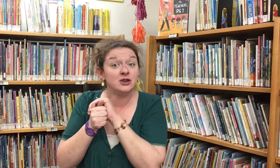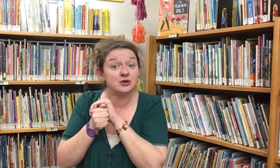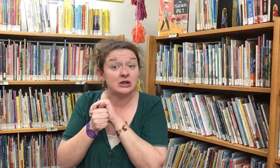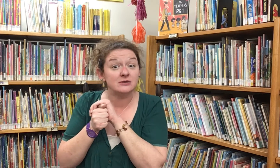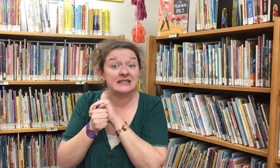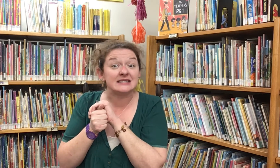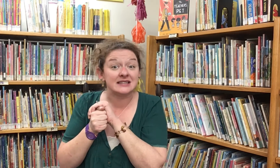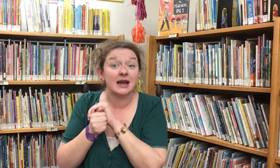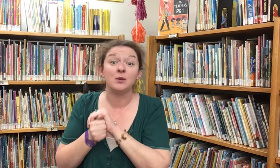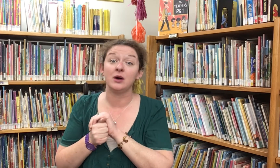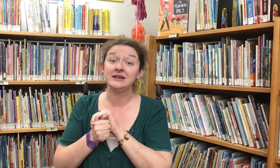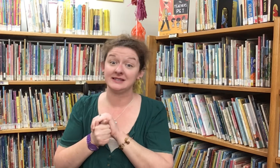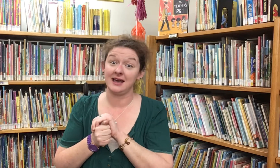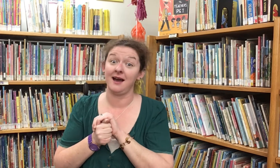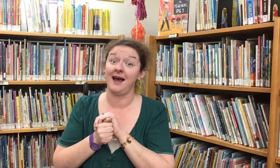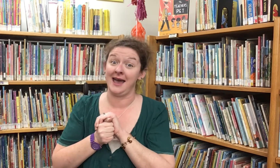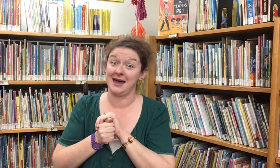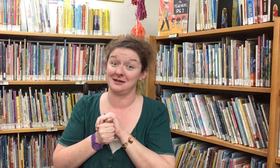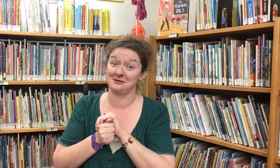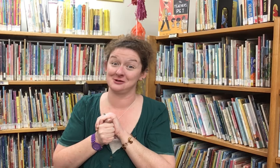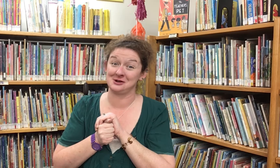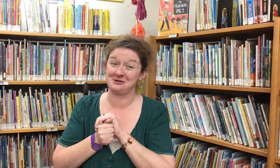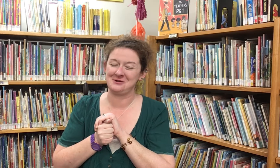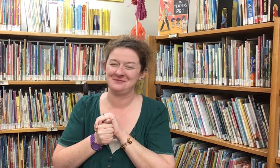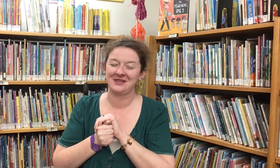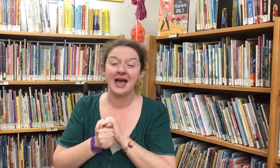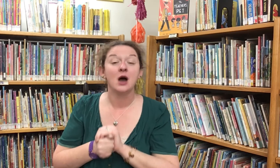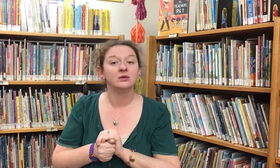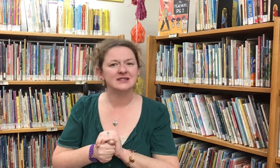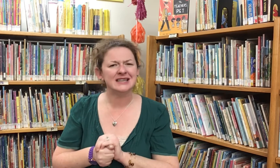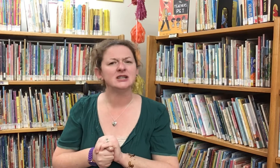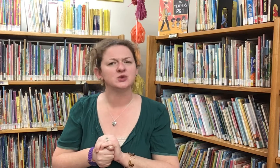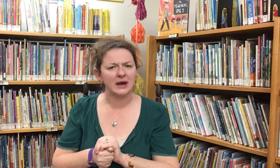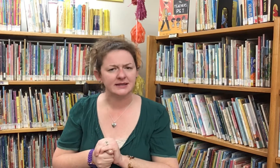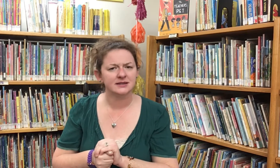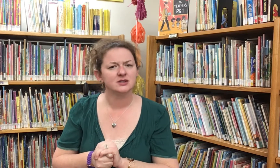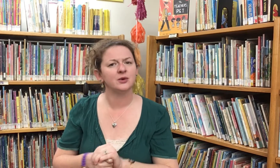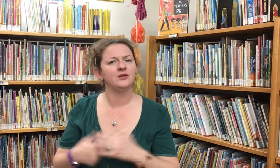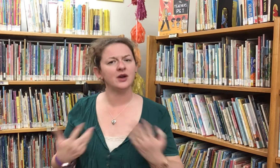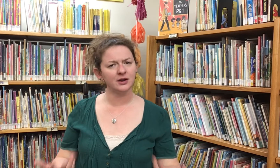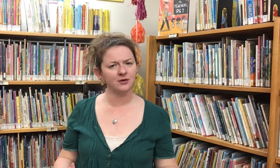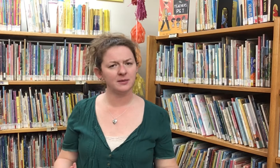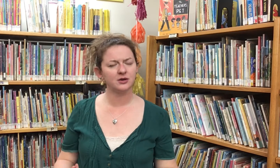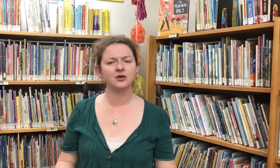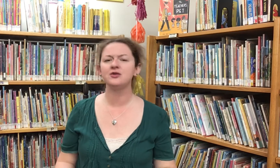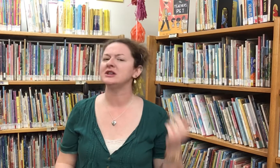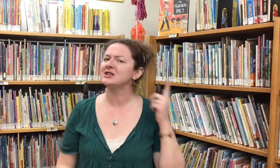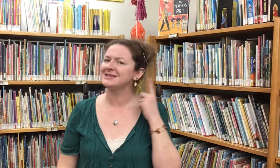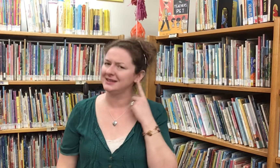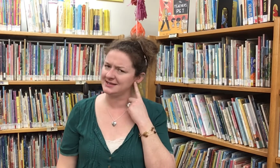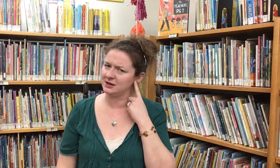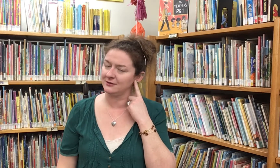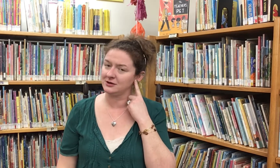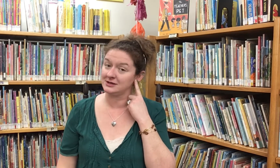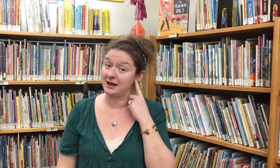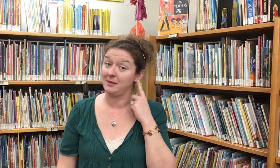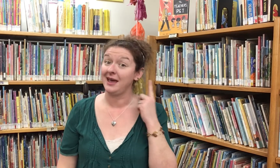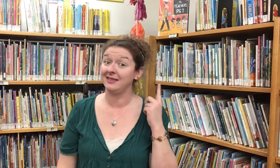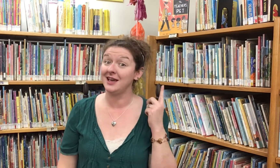can use that sign while we sing I Had a Little Turtle. We'll sing it twice, so if you're unfamiliar, you can just listen the first time, and then you